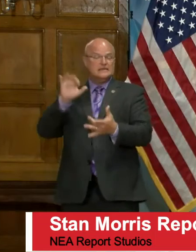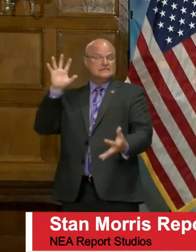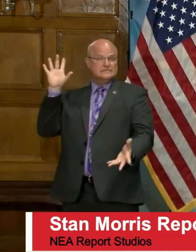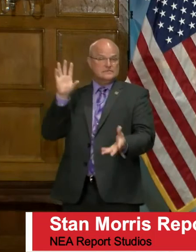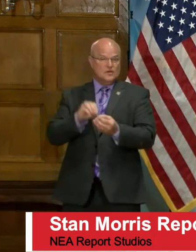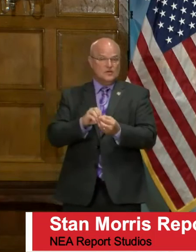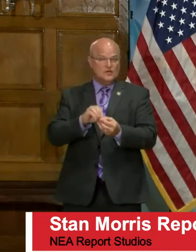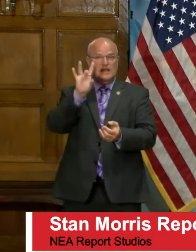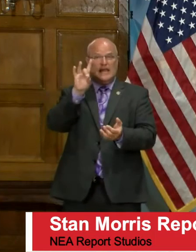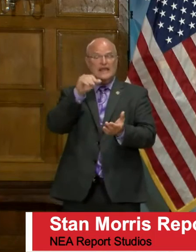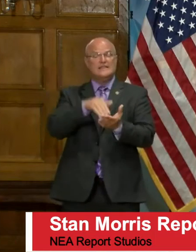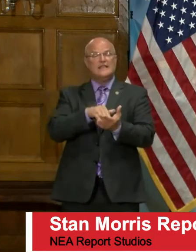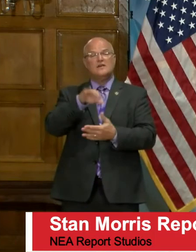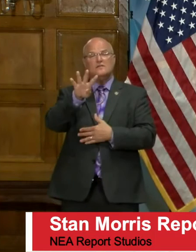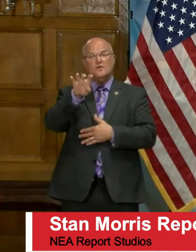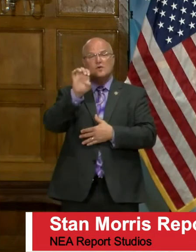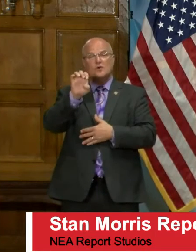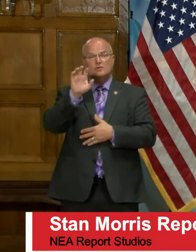the total to